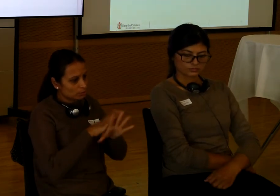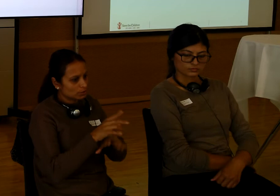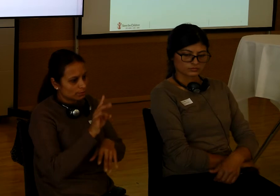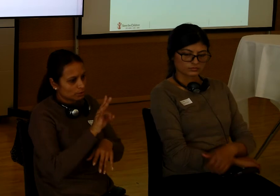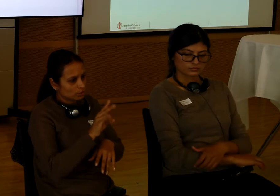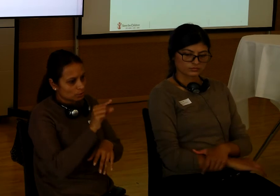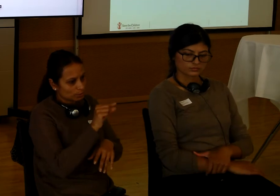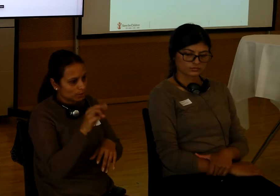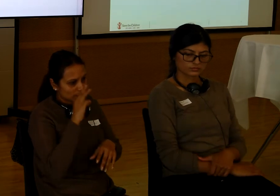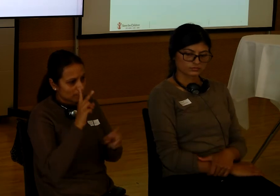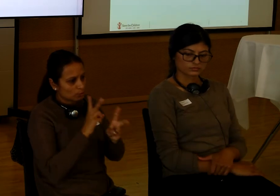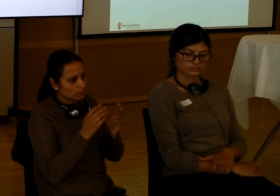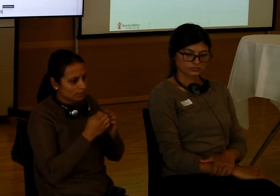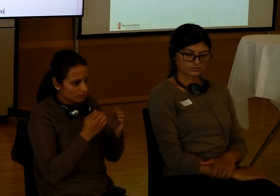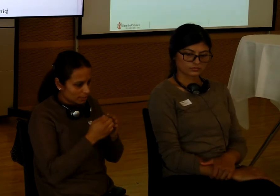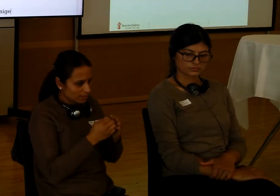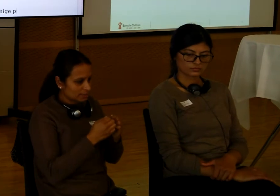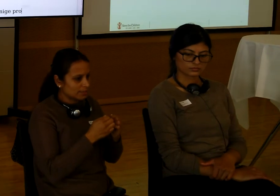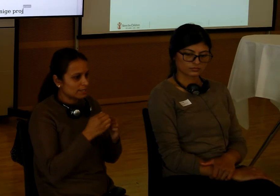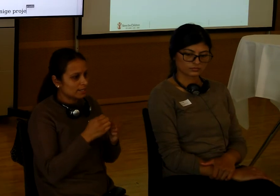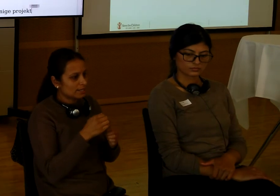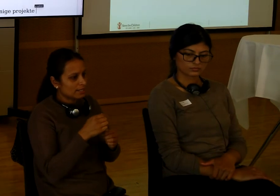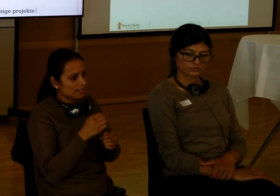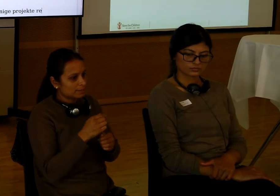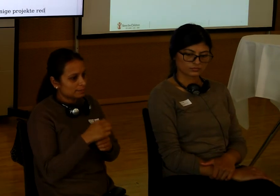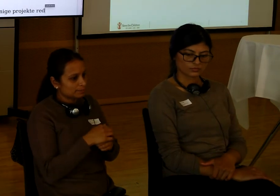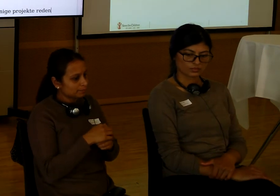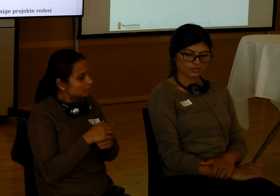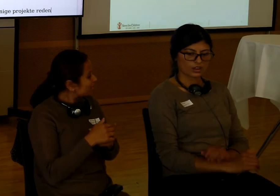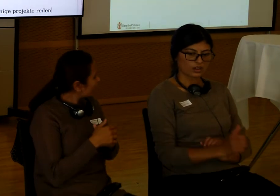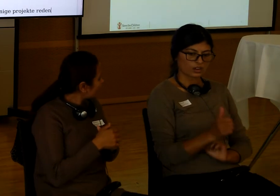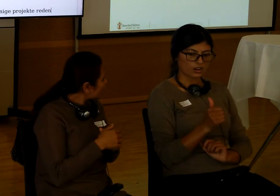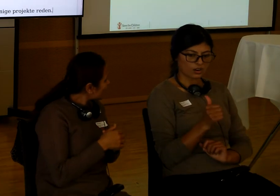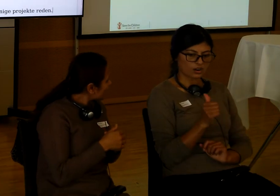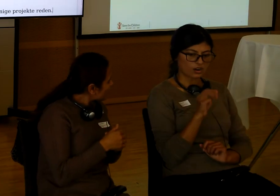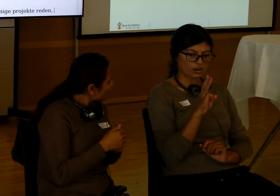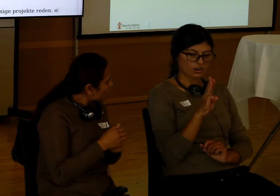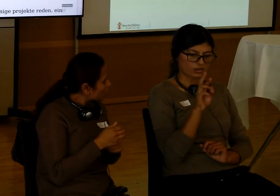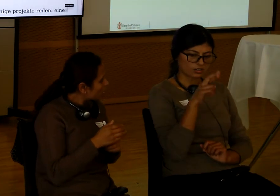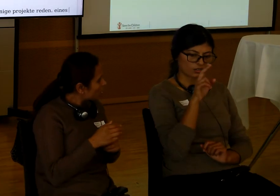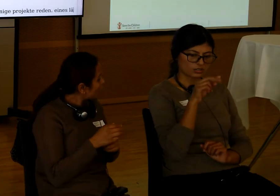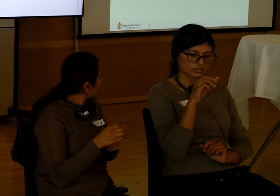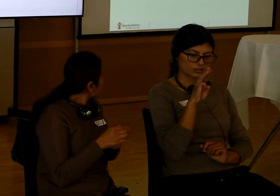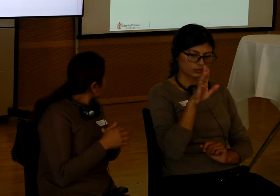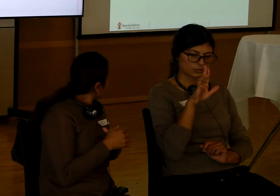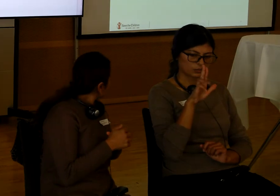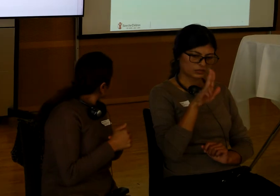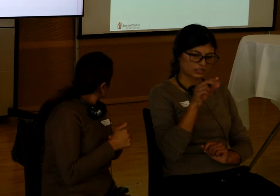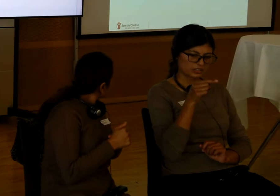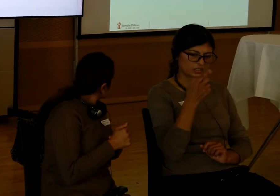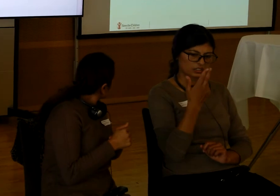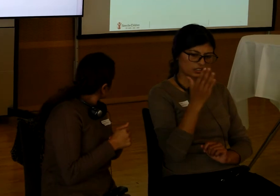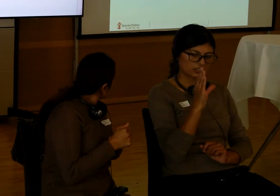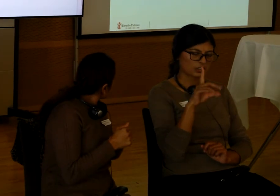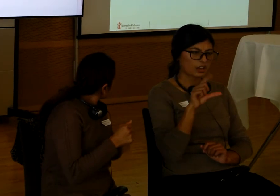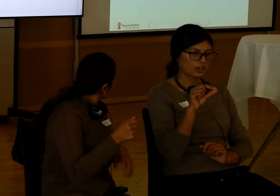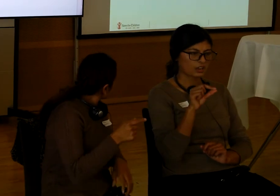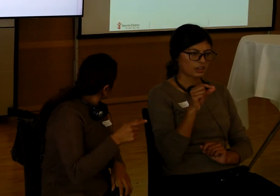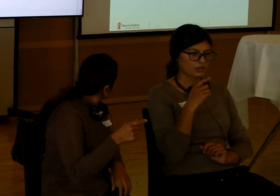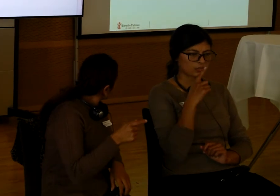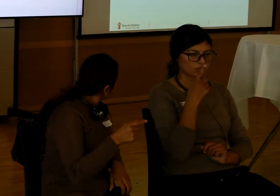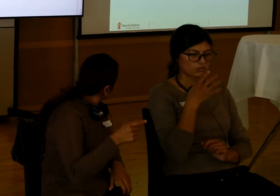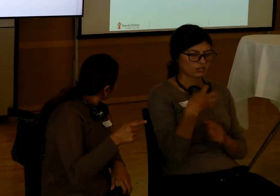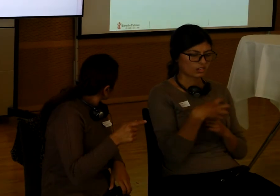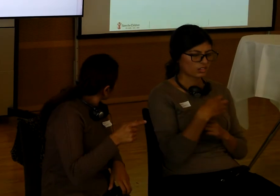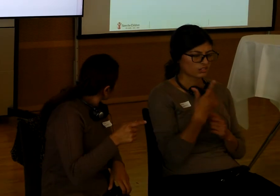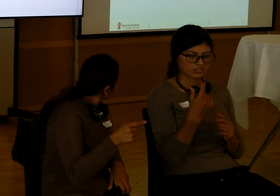education that Save the Children is running in Armenia currently. and we'll start with a short explanation of the